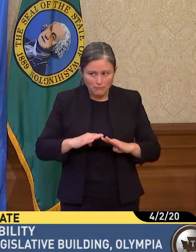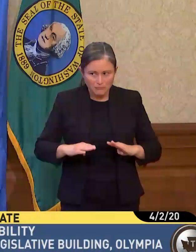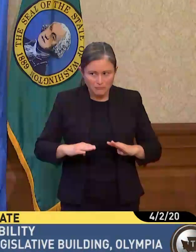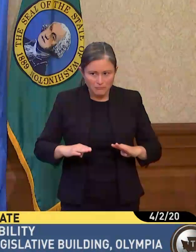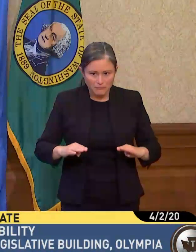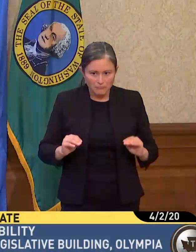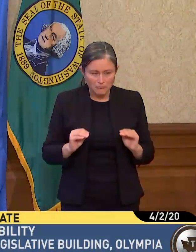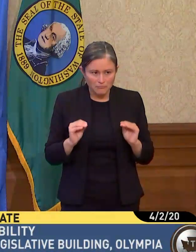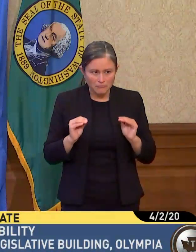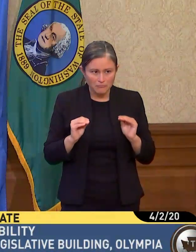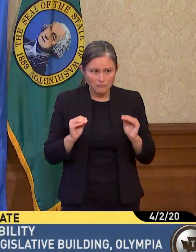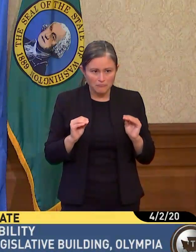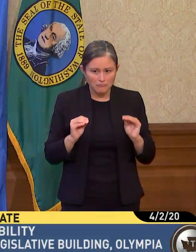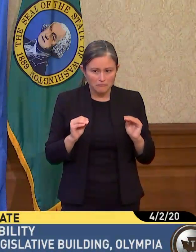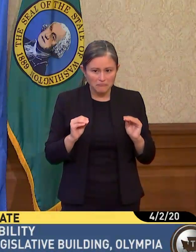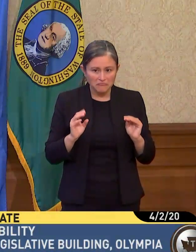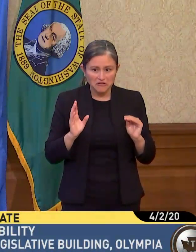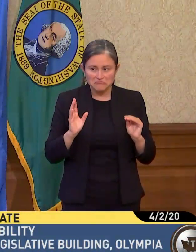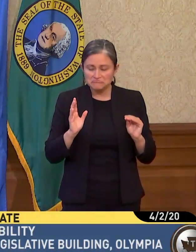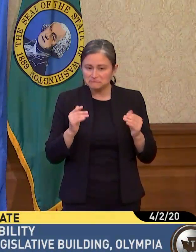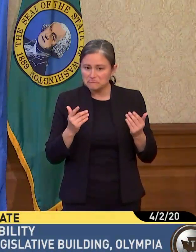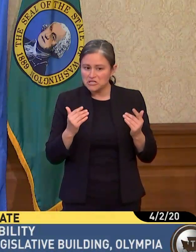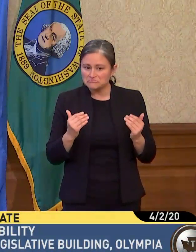Move on to the other one until we get Drew